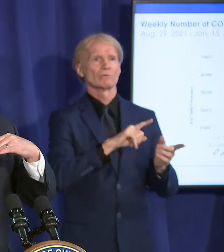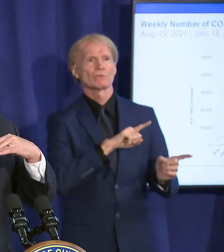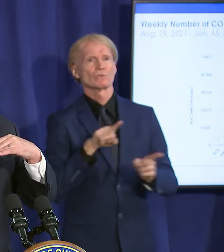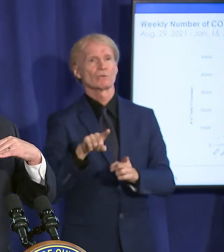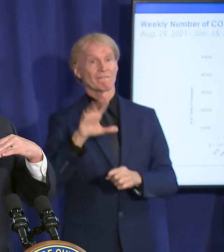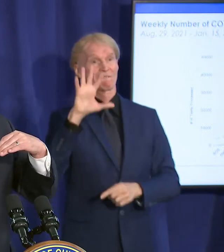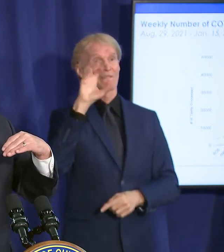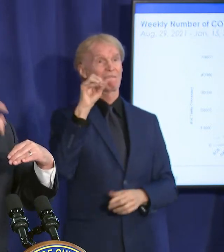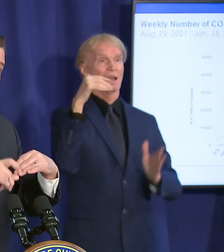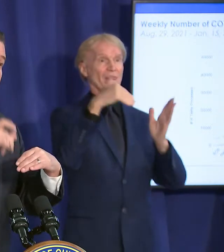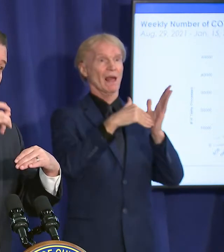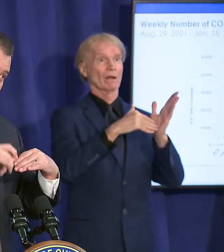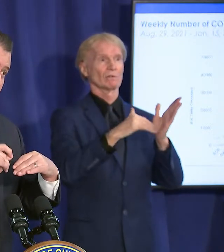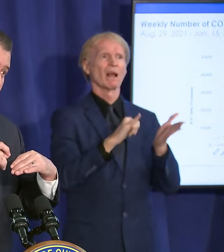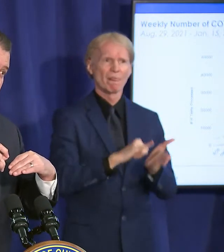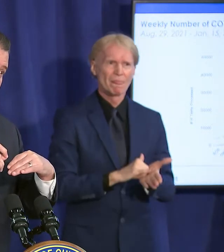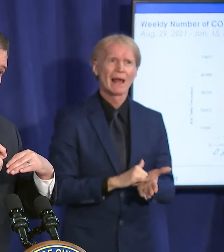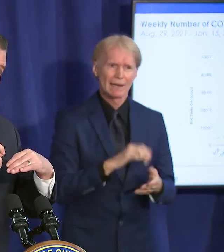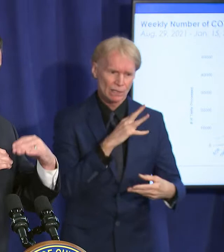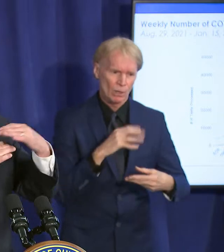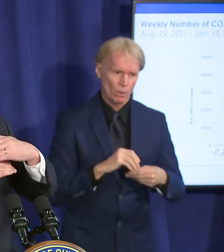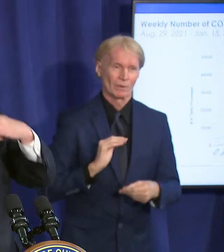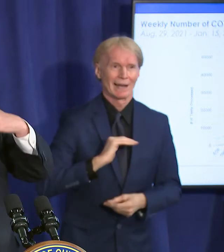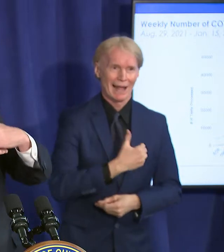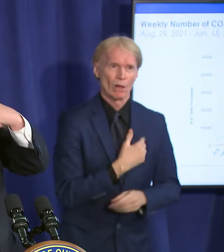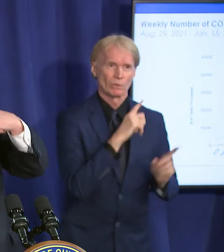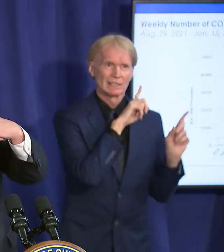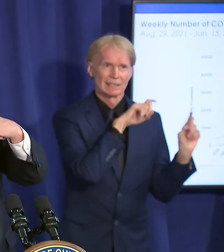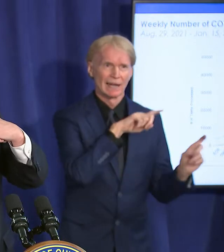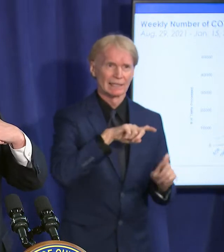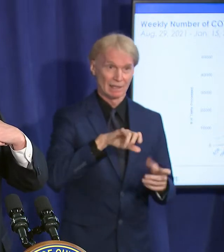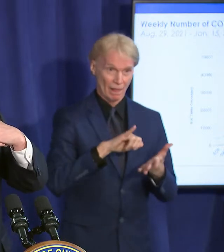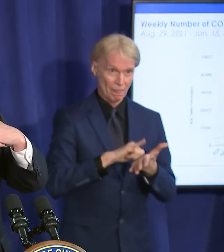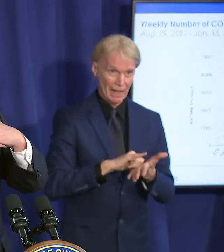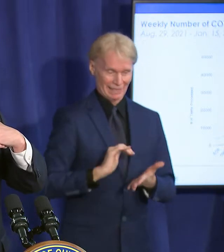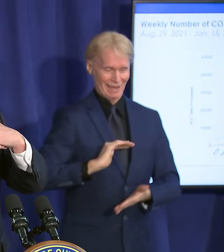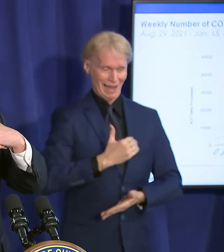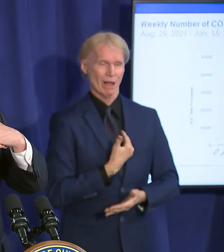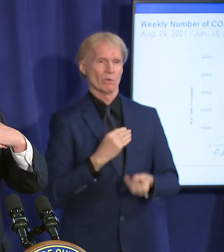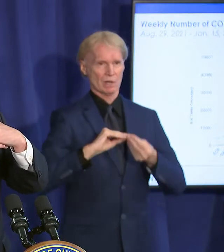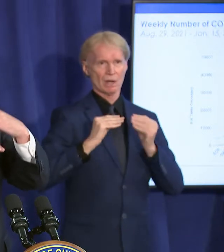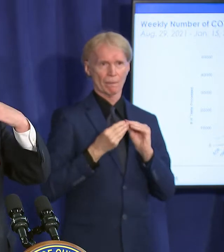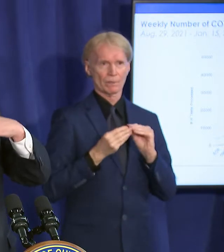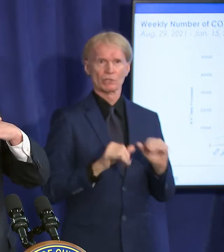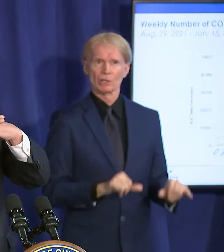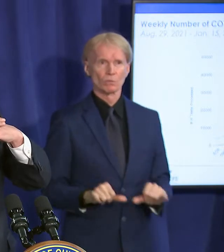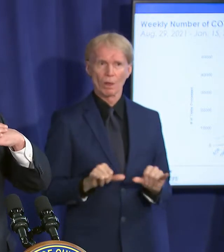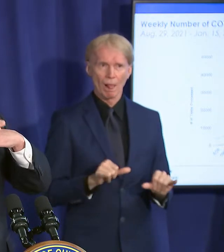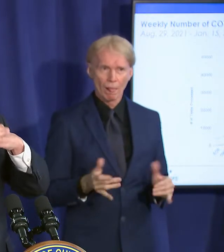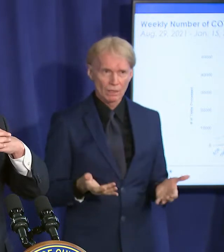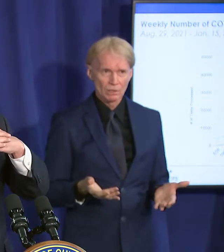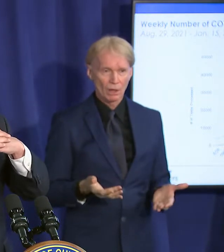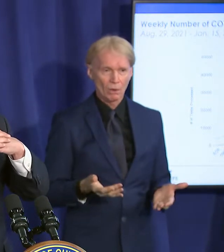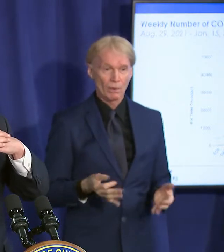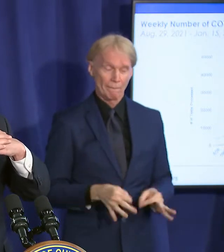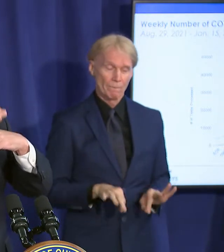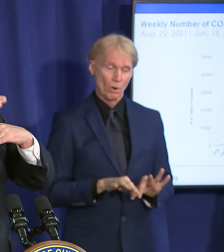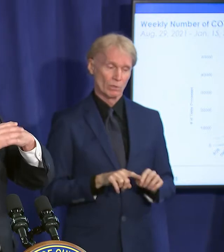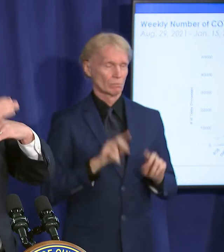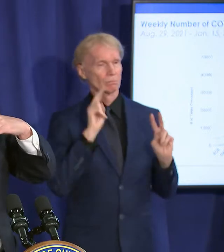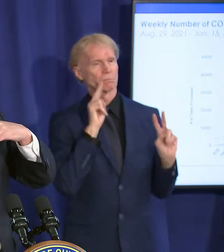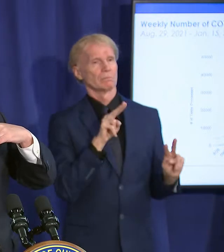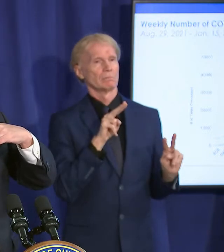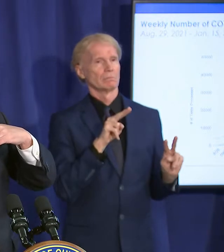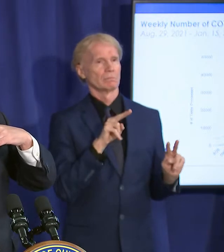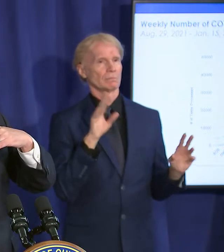highest 50,000. That's including our tests. So keep in mind, that's our numbers as well. And so for us, it's just important to put that in context. So as